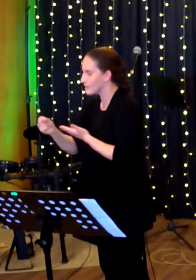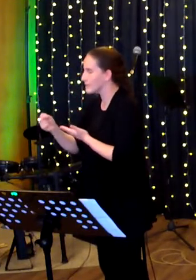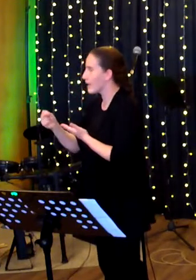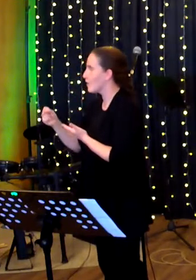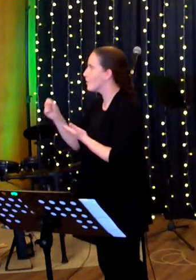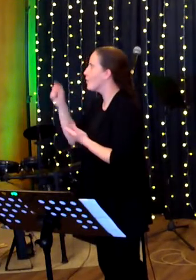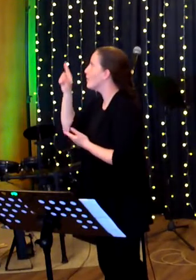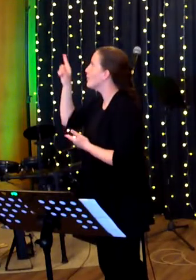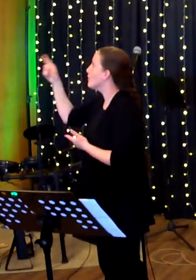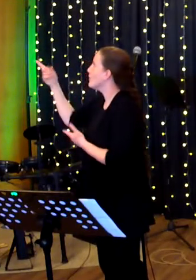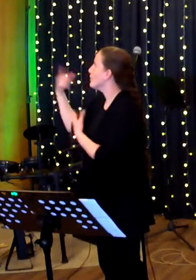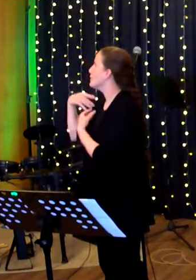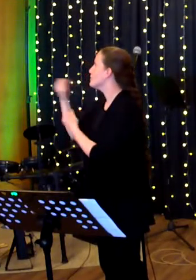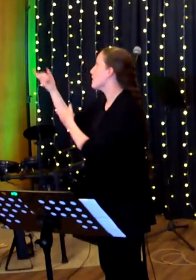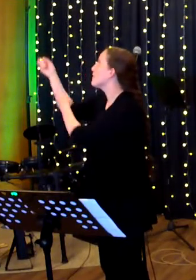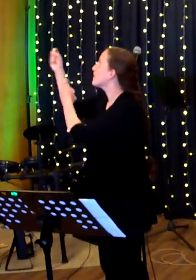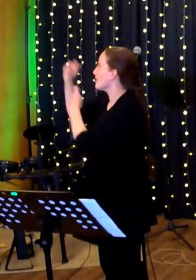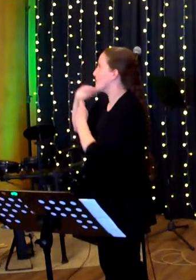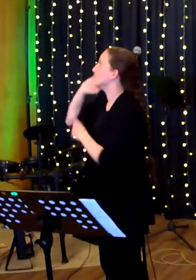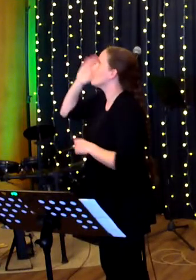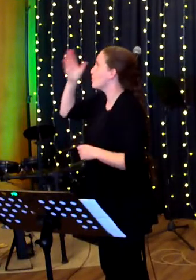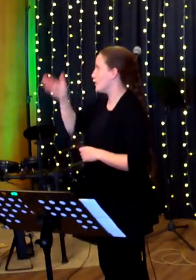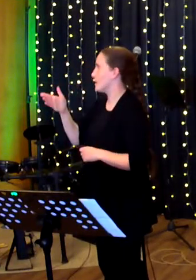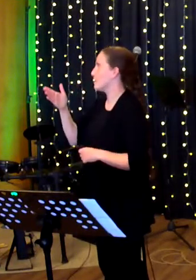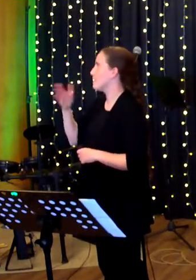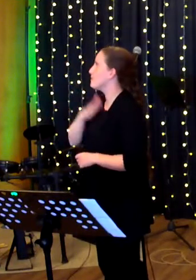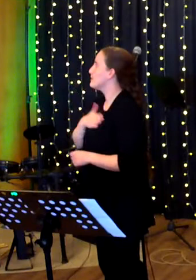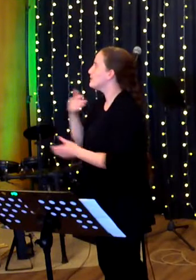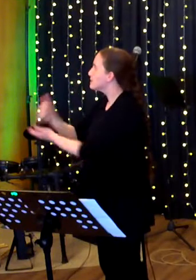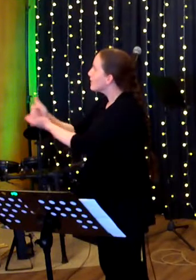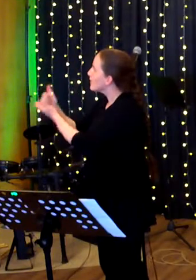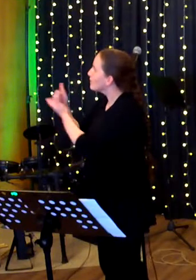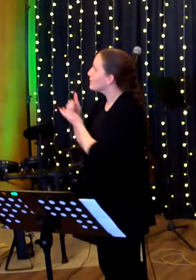to continue to believe even when we can't see.